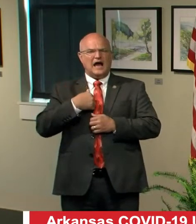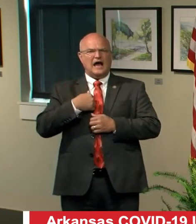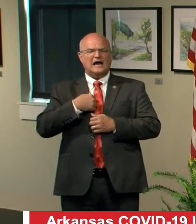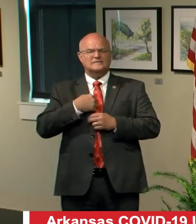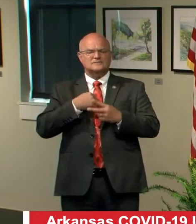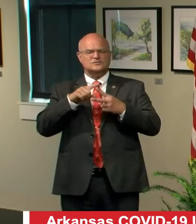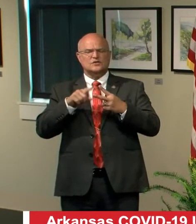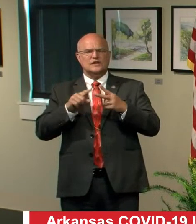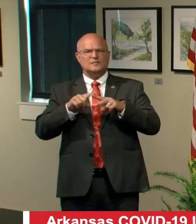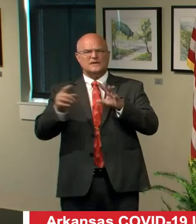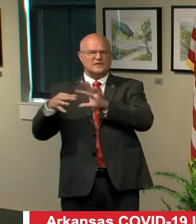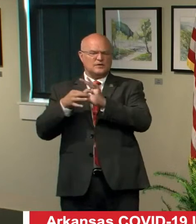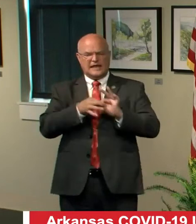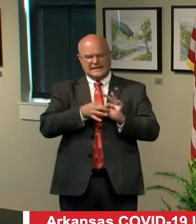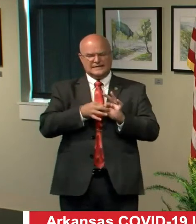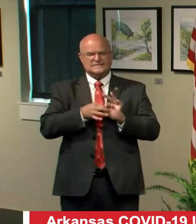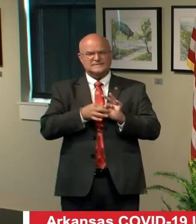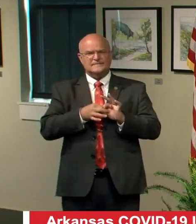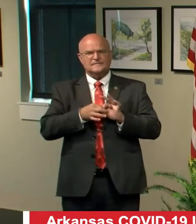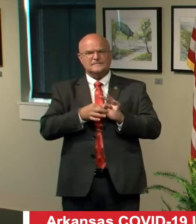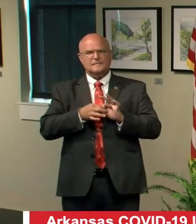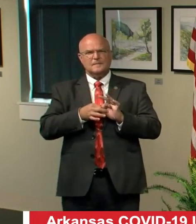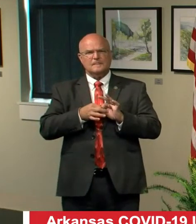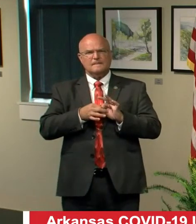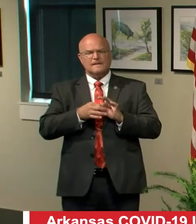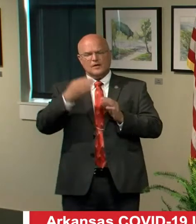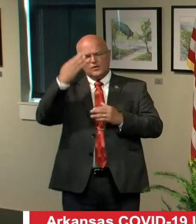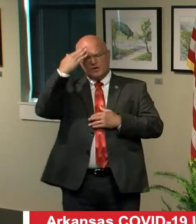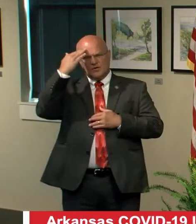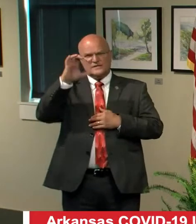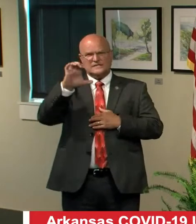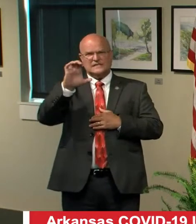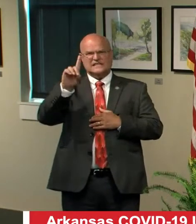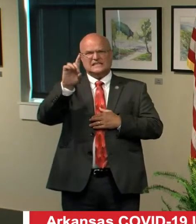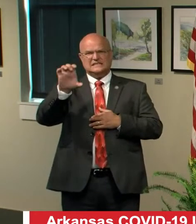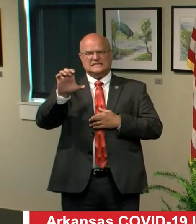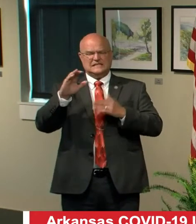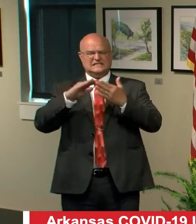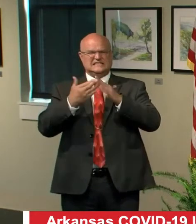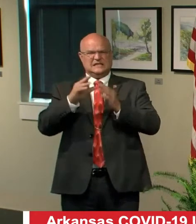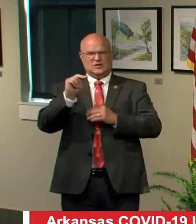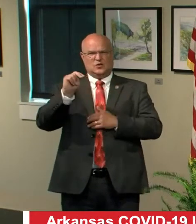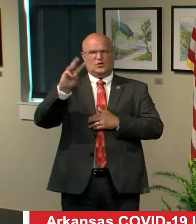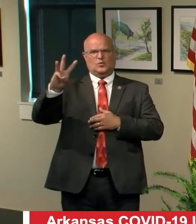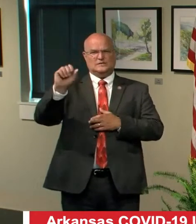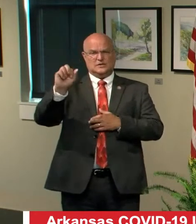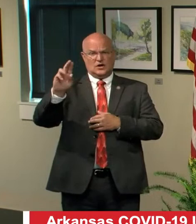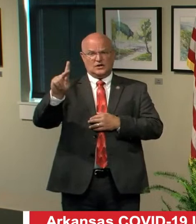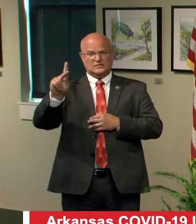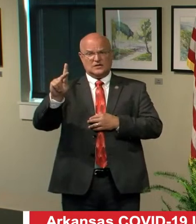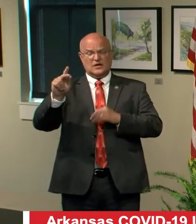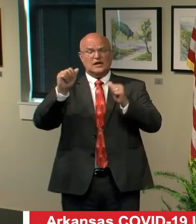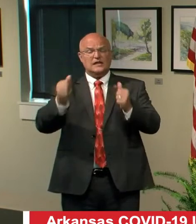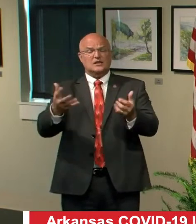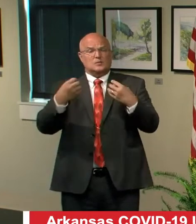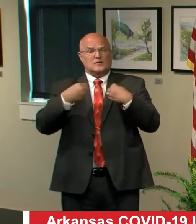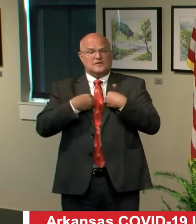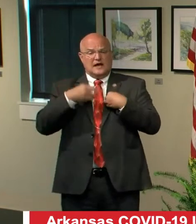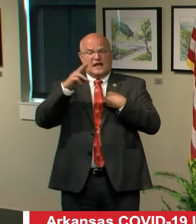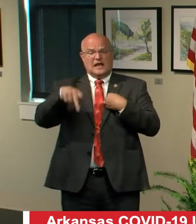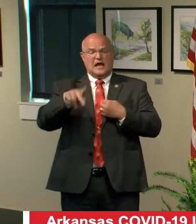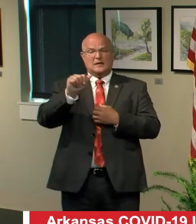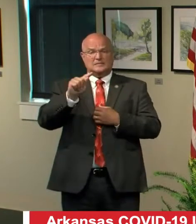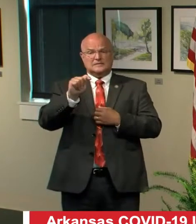of two things, but they're related. We know the CDC is still in town in Northwest Arkansas. Can you provide an update